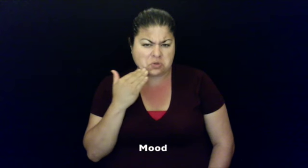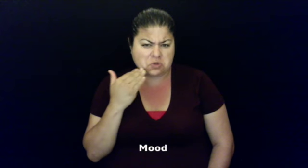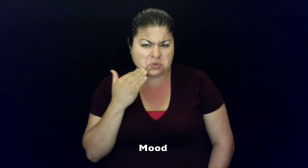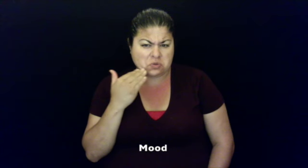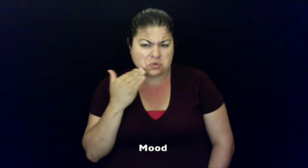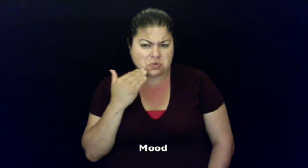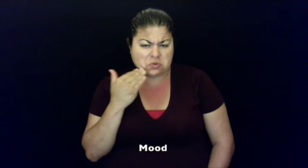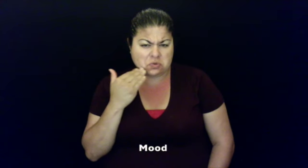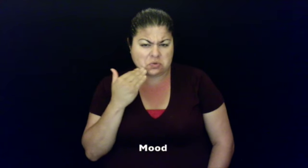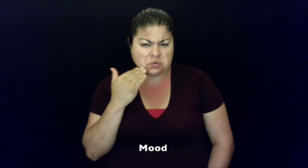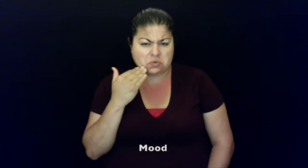Mood.